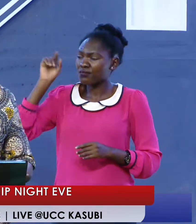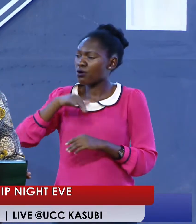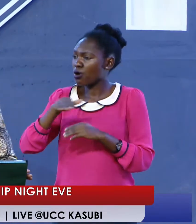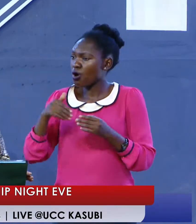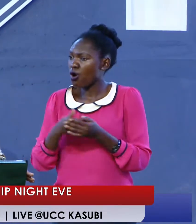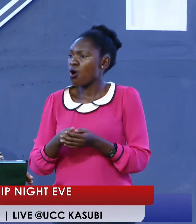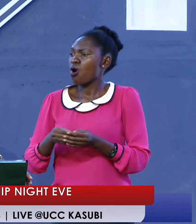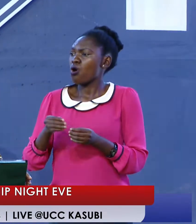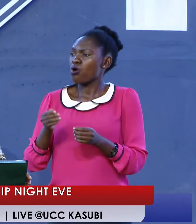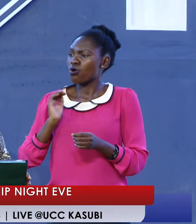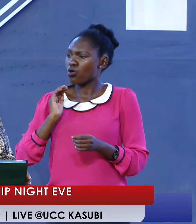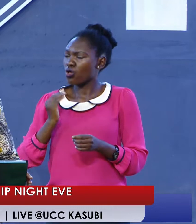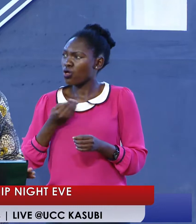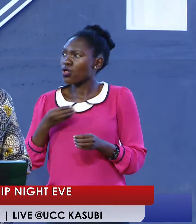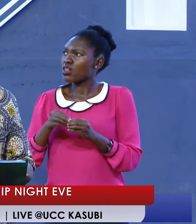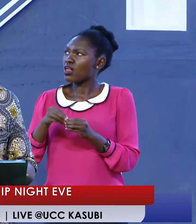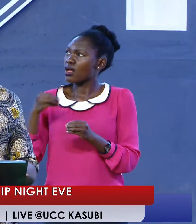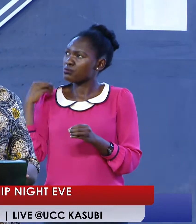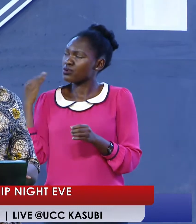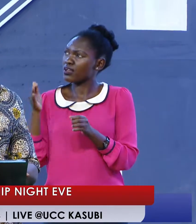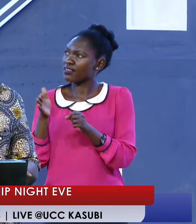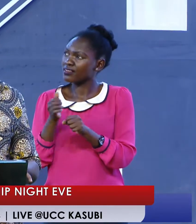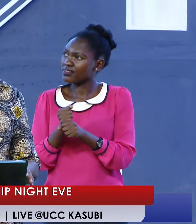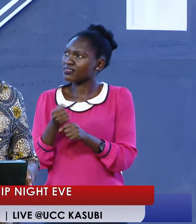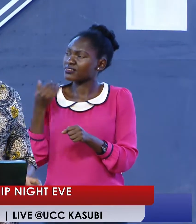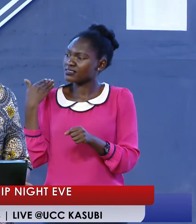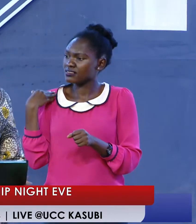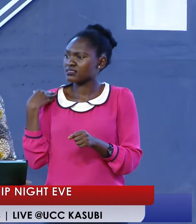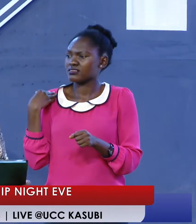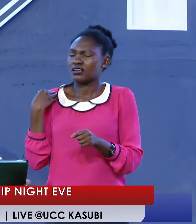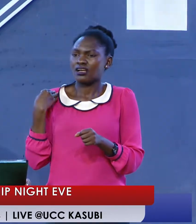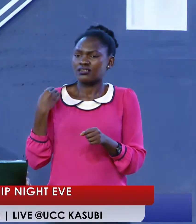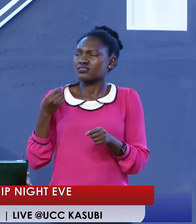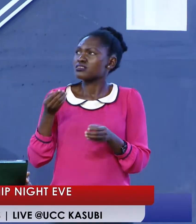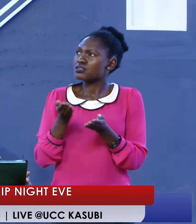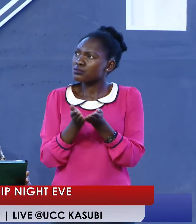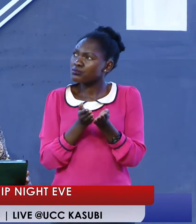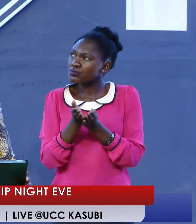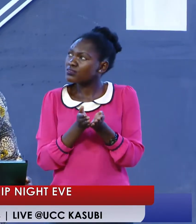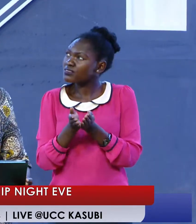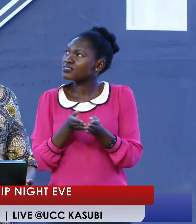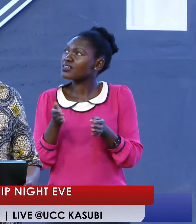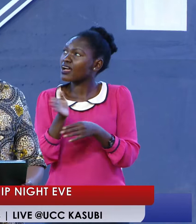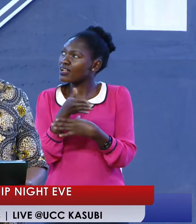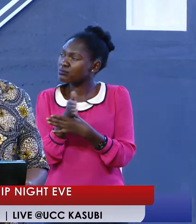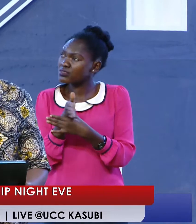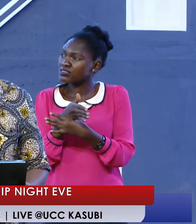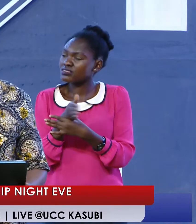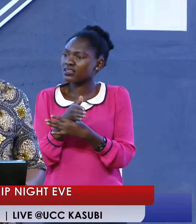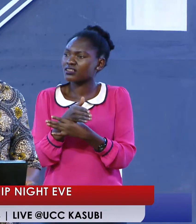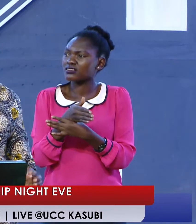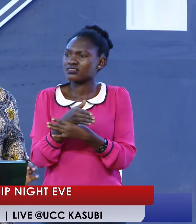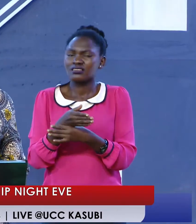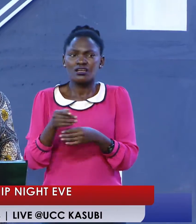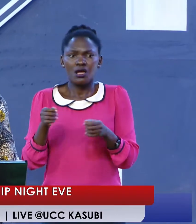pray for our brethren who are traveling. Abaweereza abagenda okuweereza ekiro kino. The ministers who are going to minister tonight. Technical